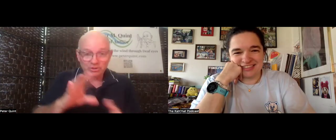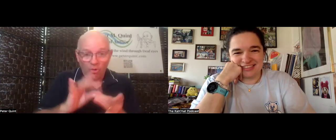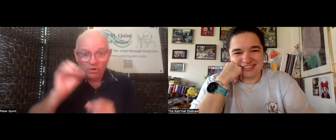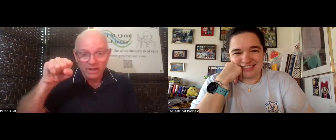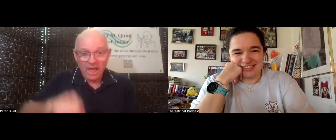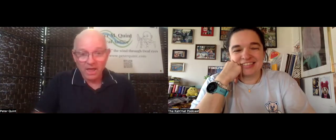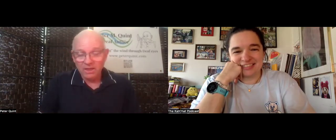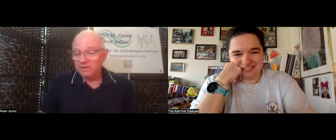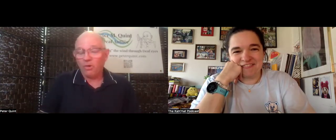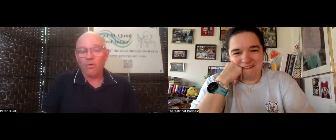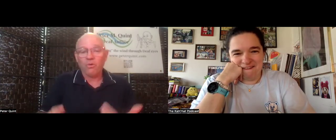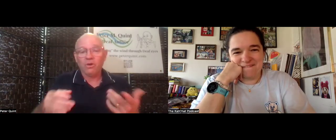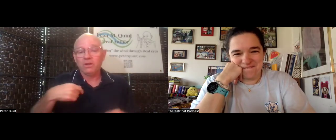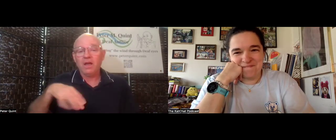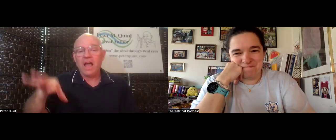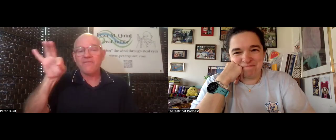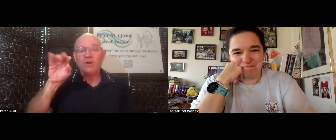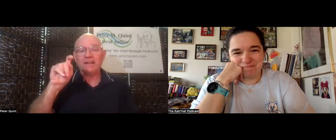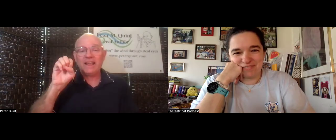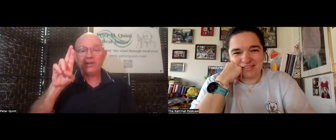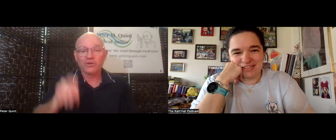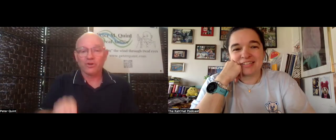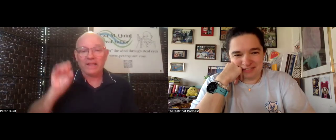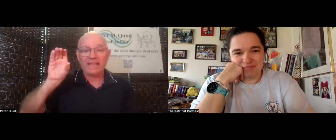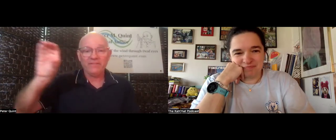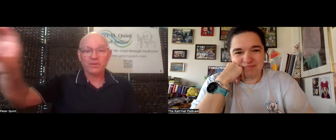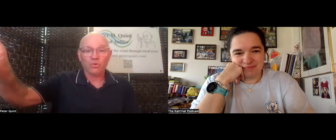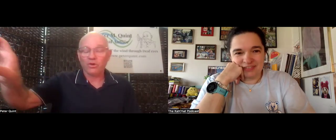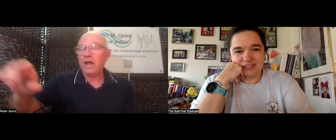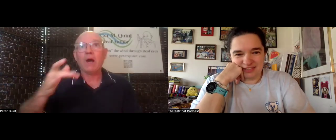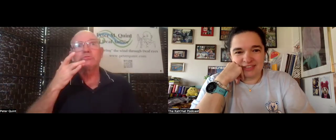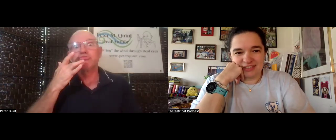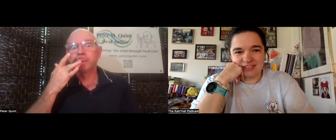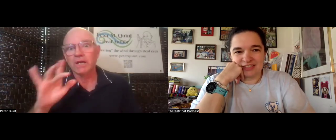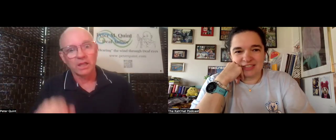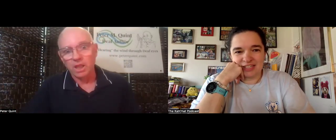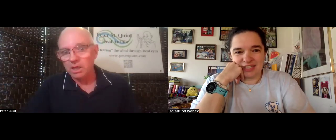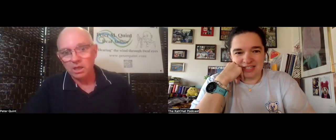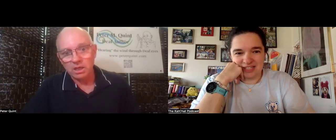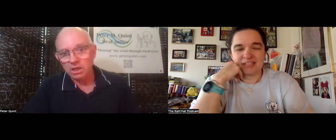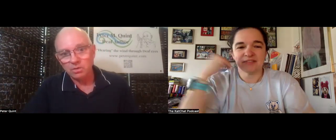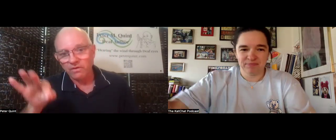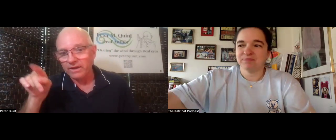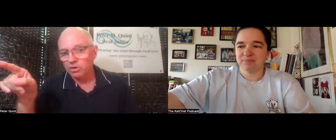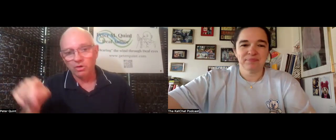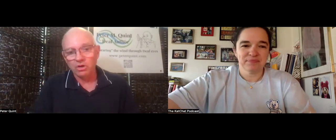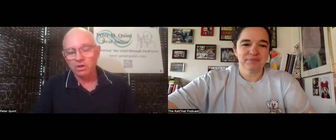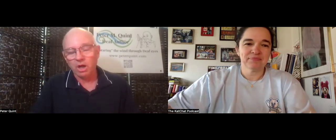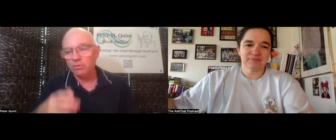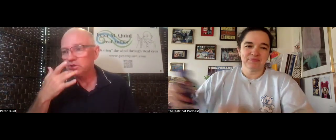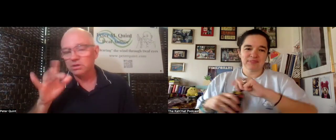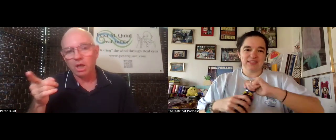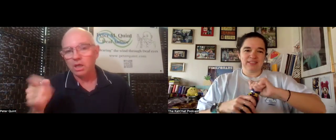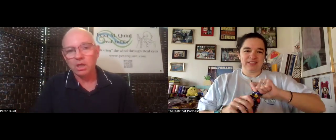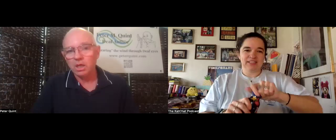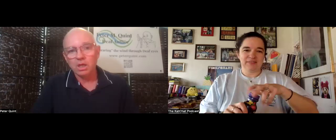good story. So I found an editor and I gave it to her. I was really lucky to find her. I